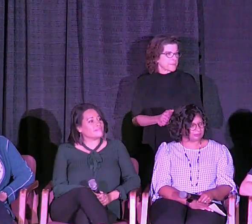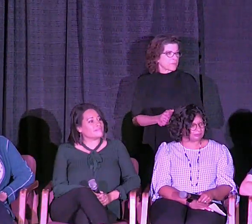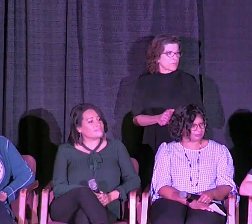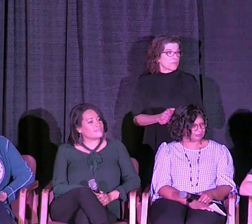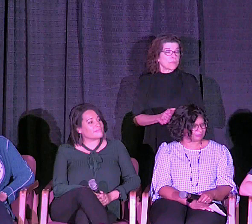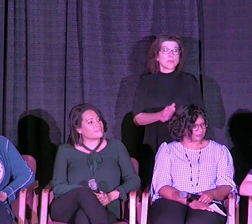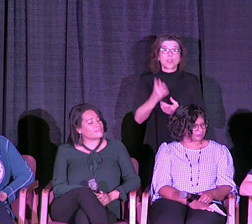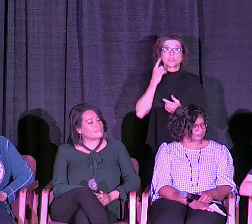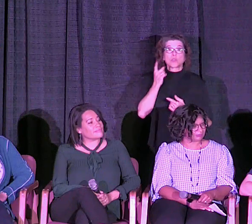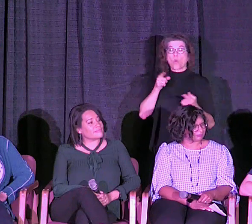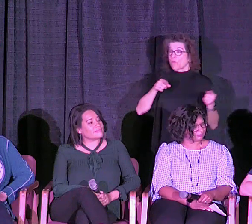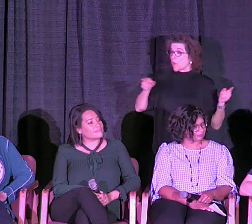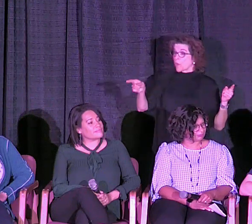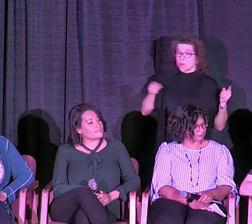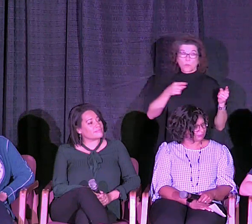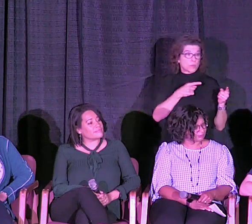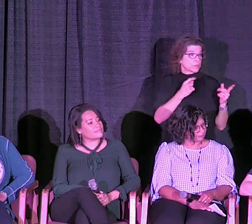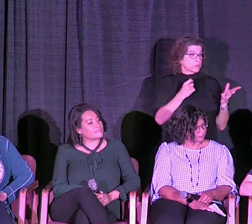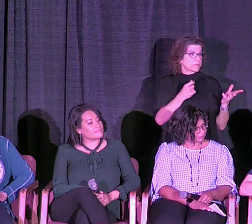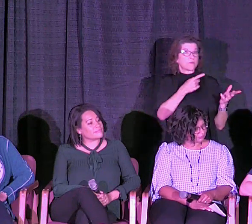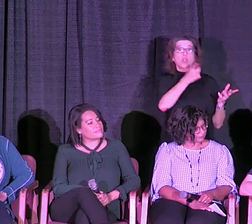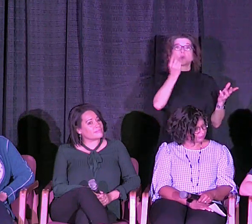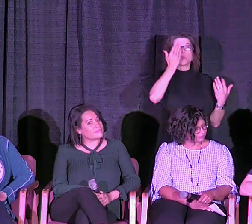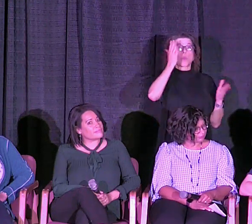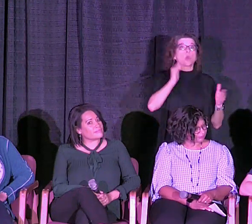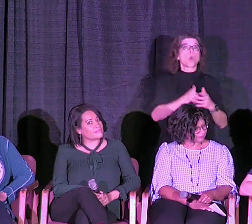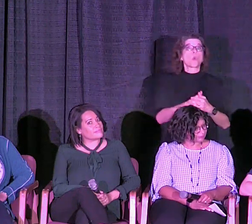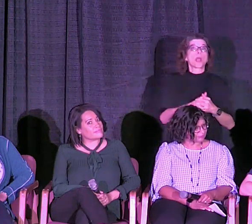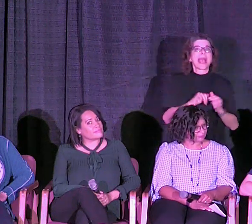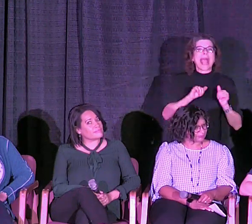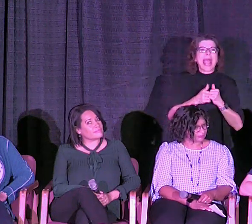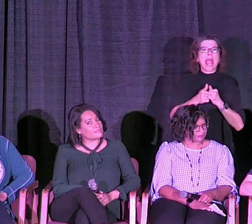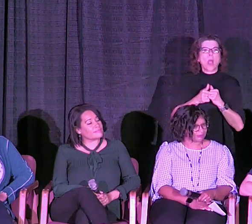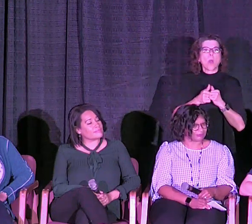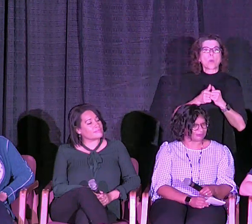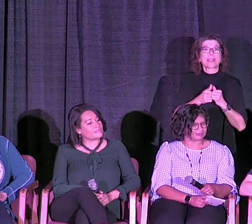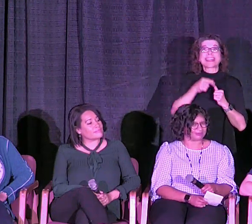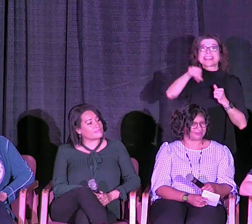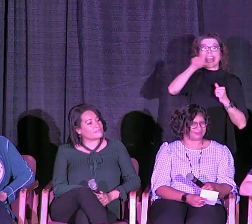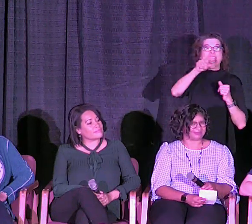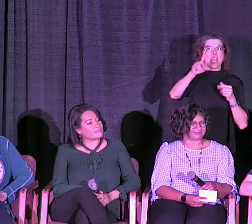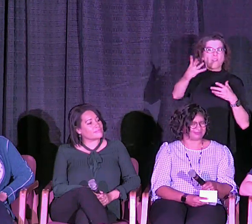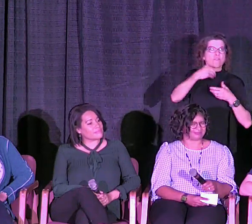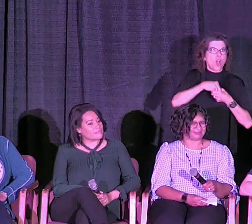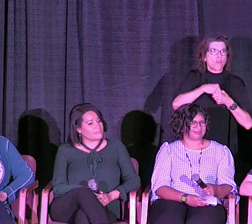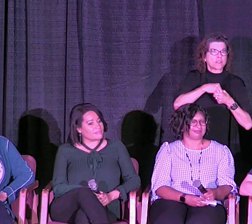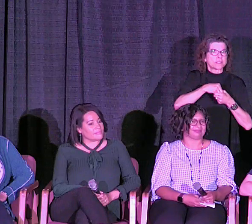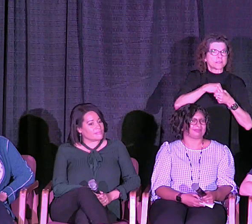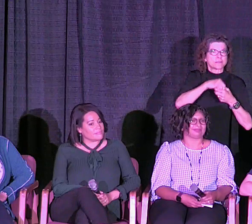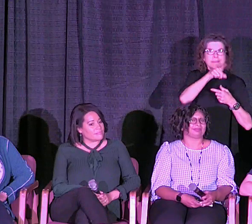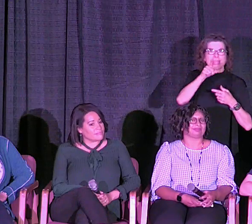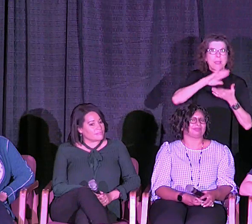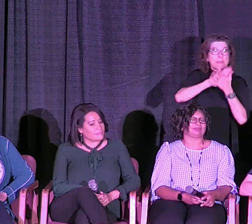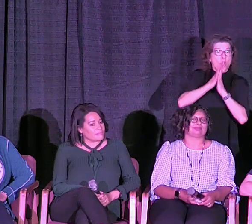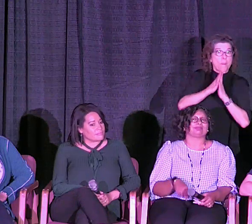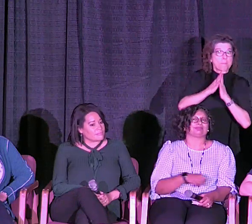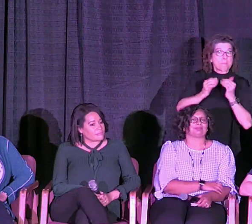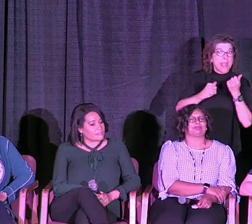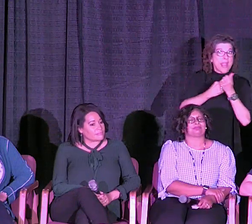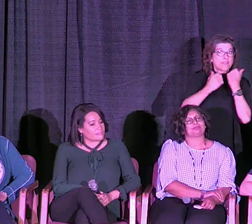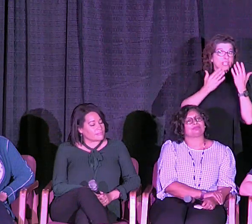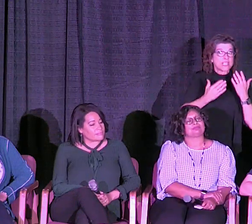So for those who don't know, how can people get involved? What can they do? How can they become advocates? How can they